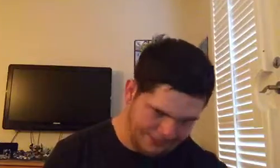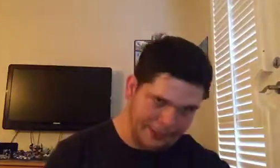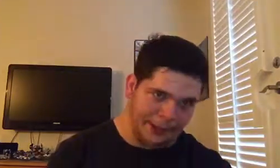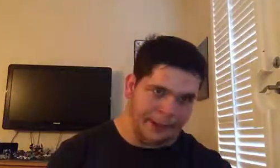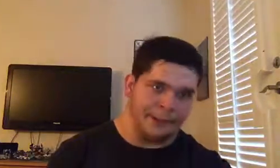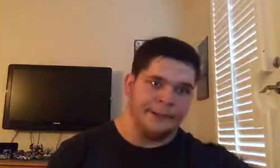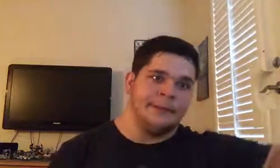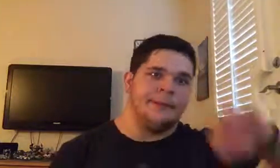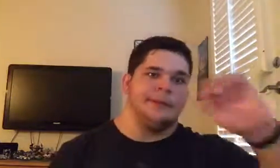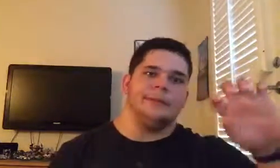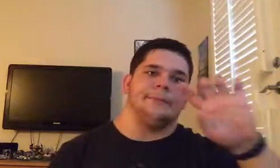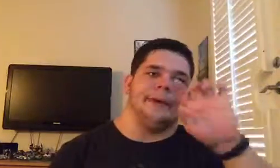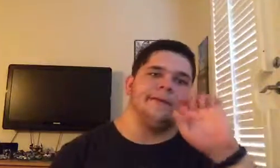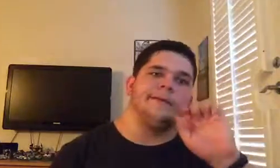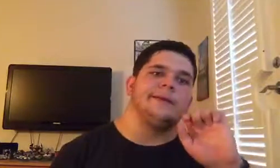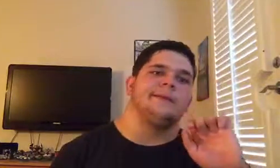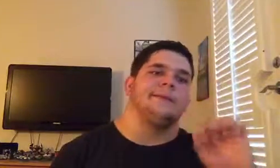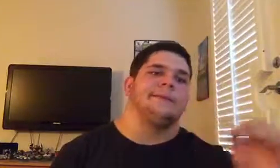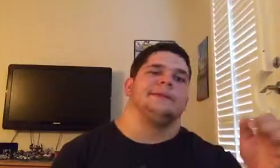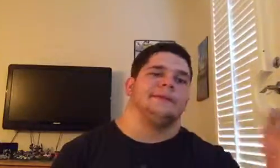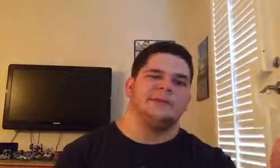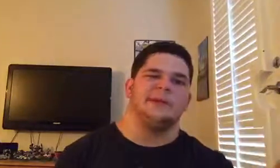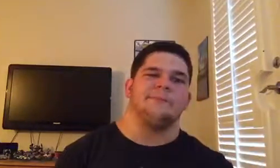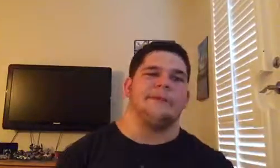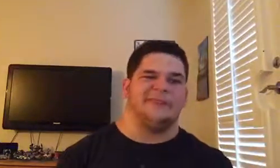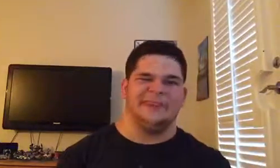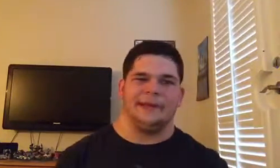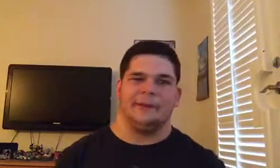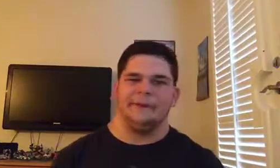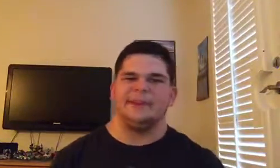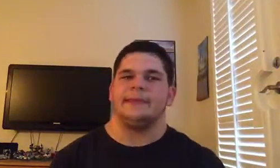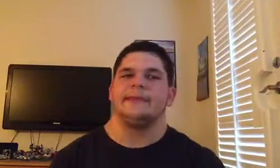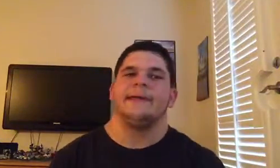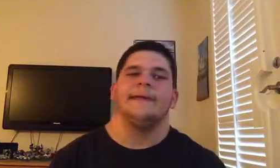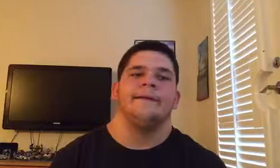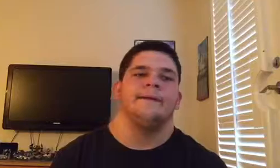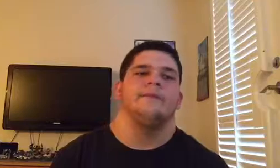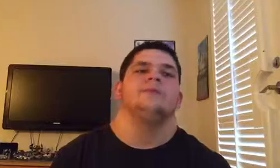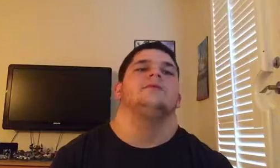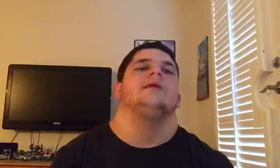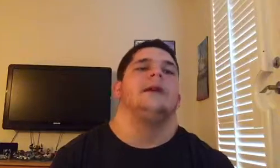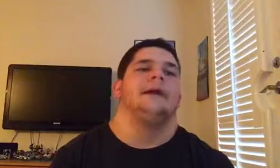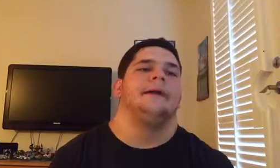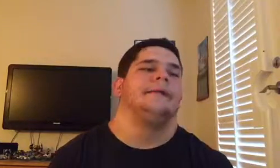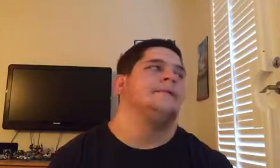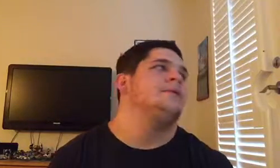like, yeah. The ballerina would be the zip, I think I already said that.